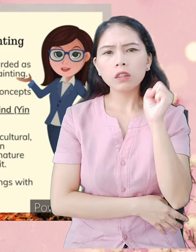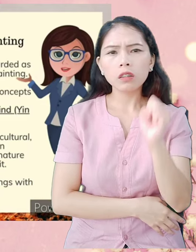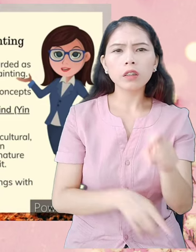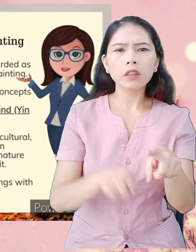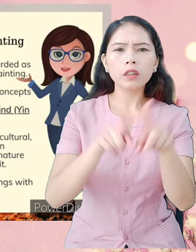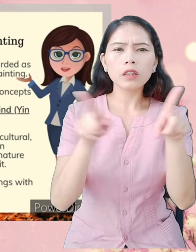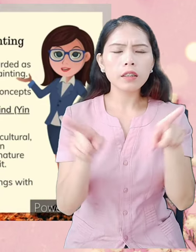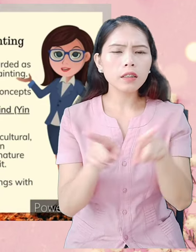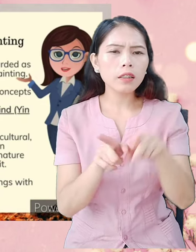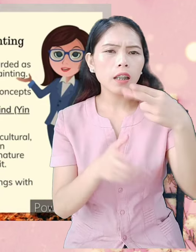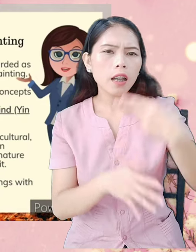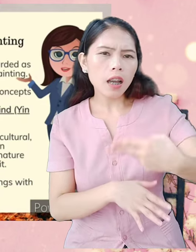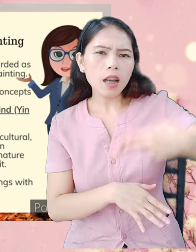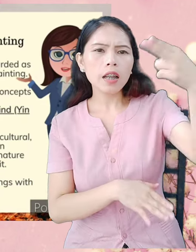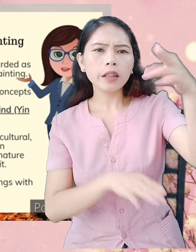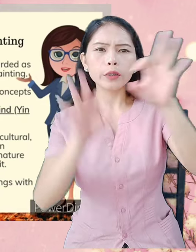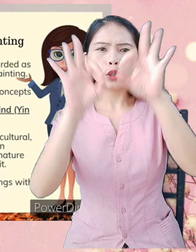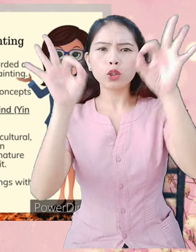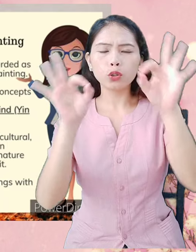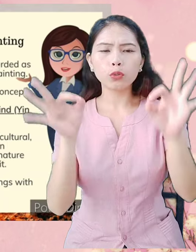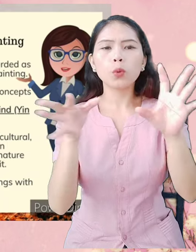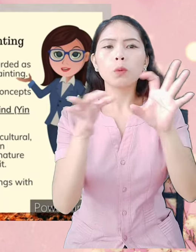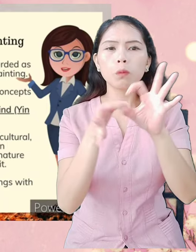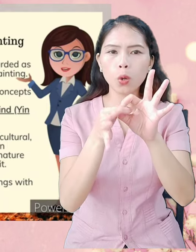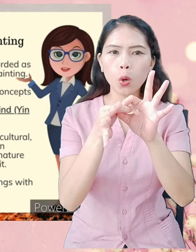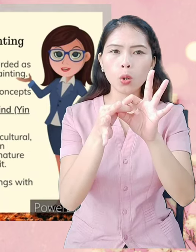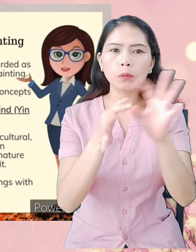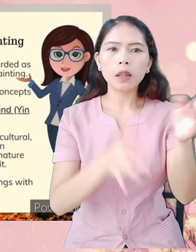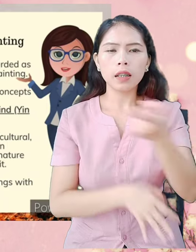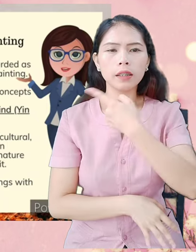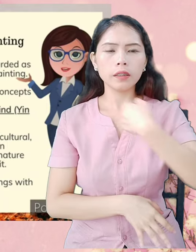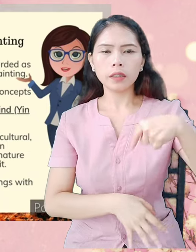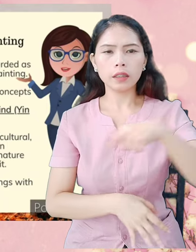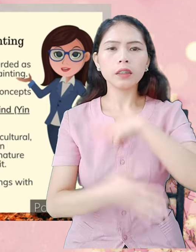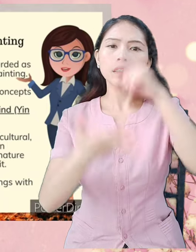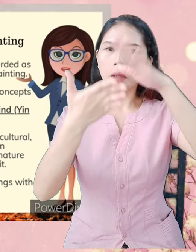as the highest form of Chinese painting.